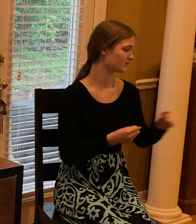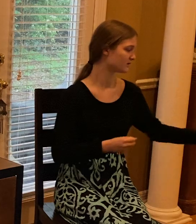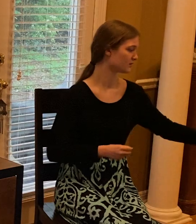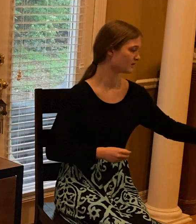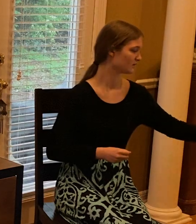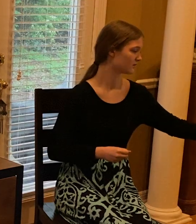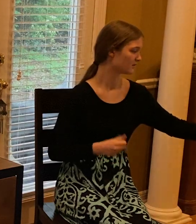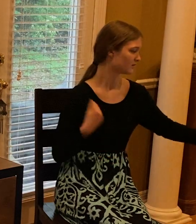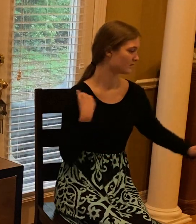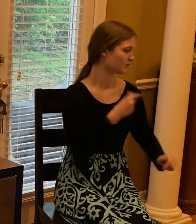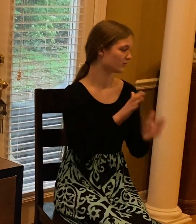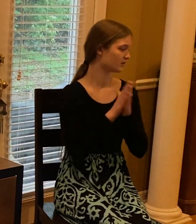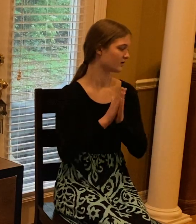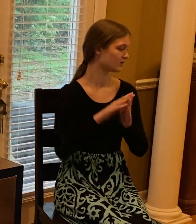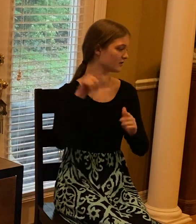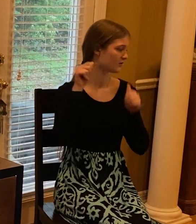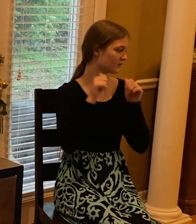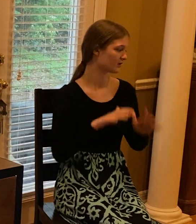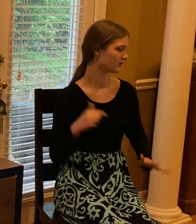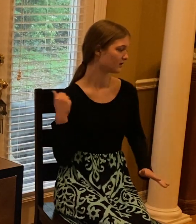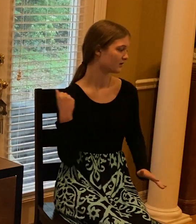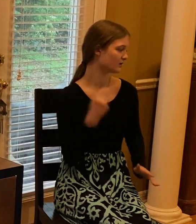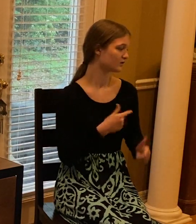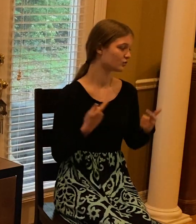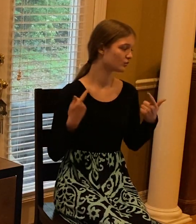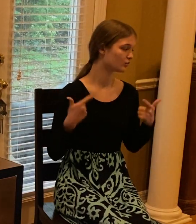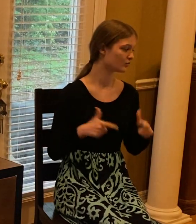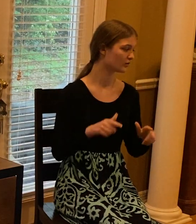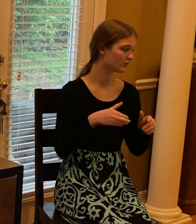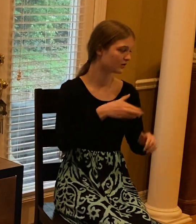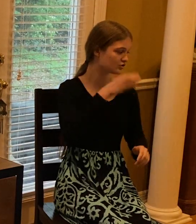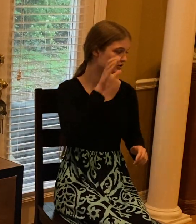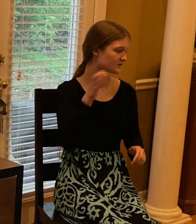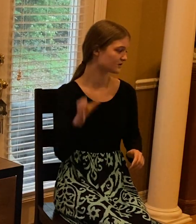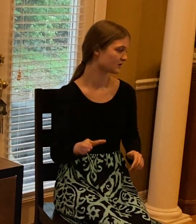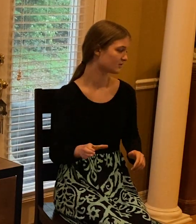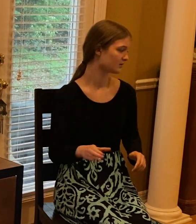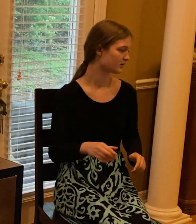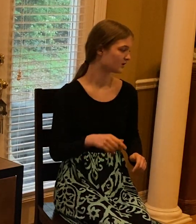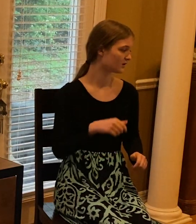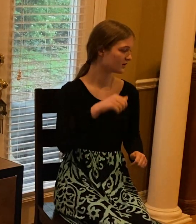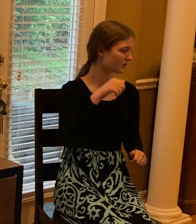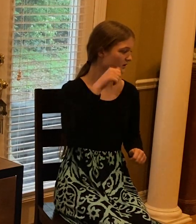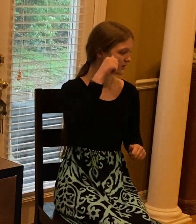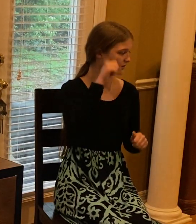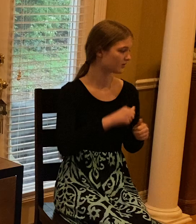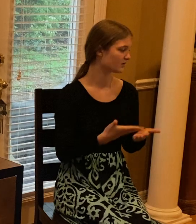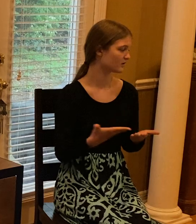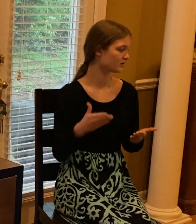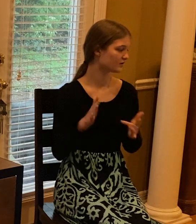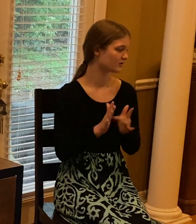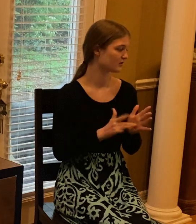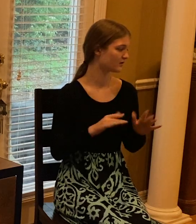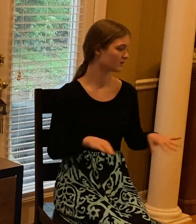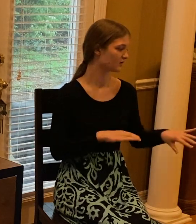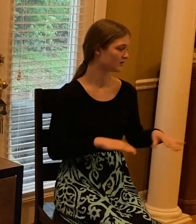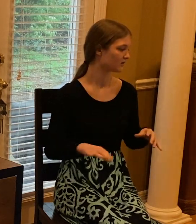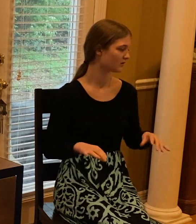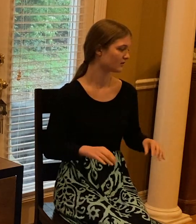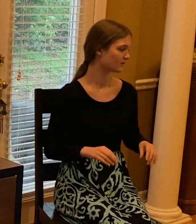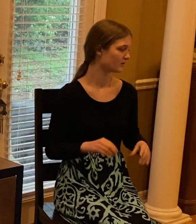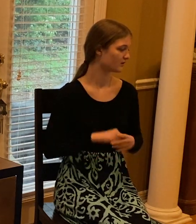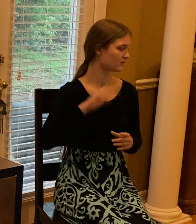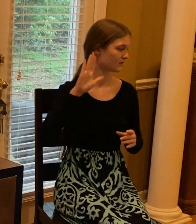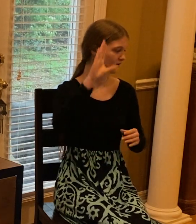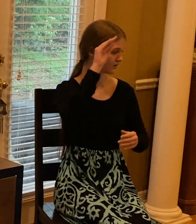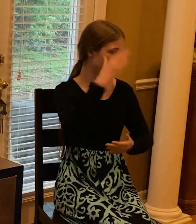circumstances. And we ask and pray that you would bless us as we take this cup and we reflect on what Jesus has done for us.